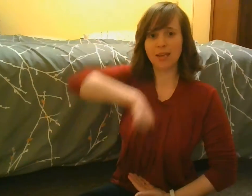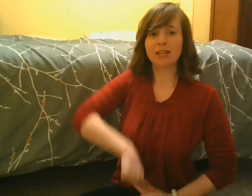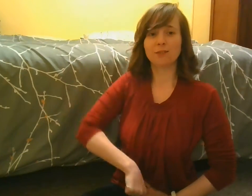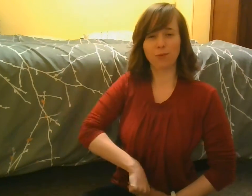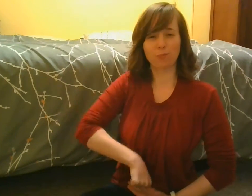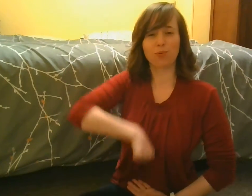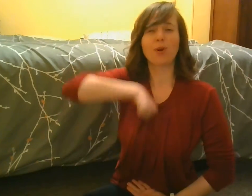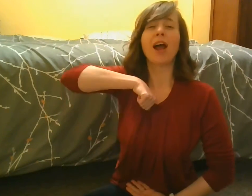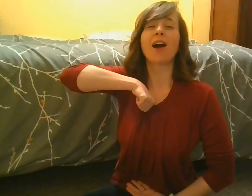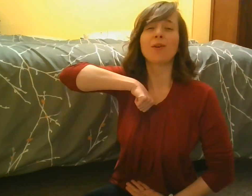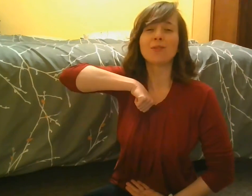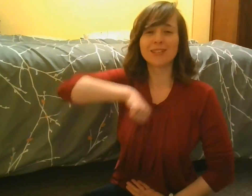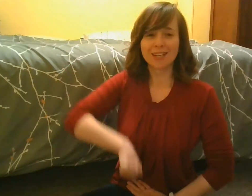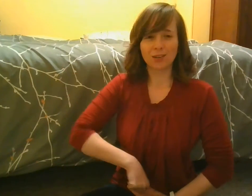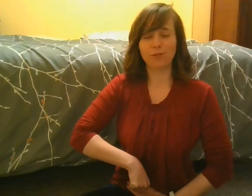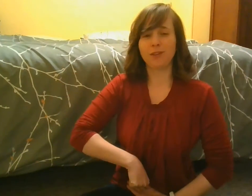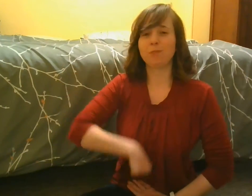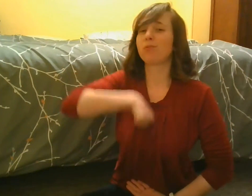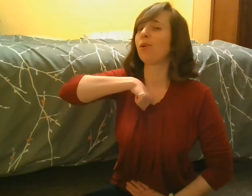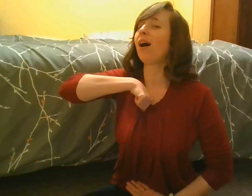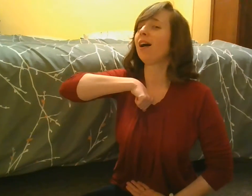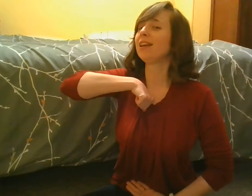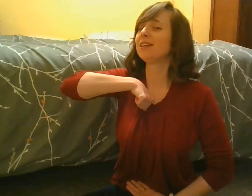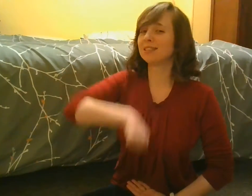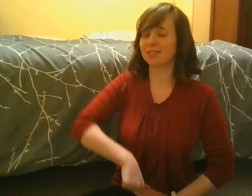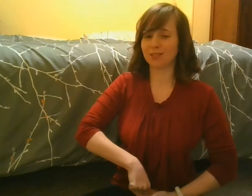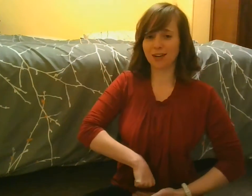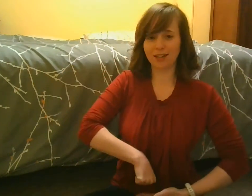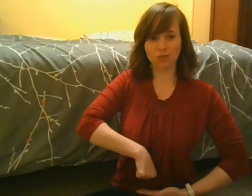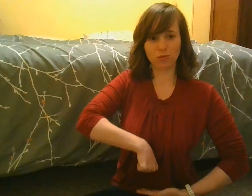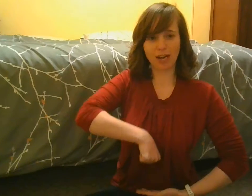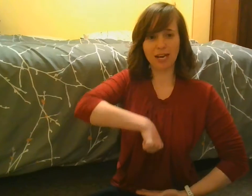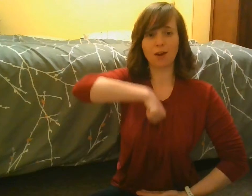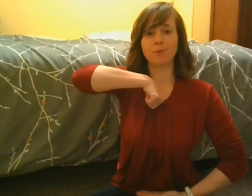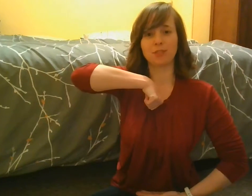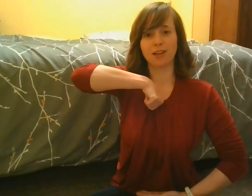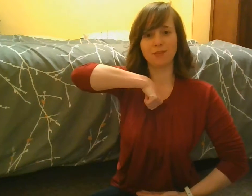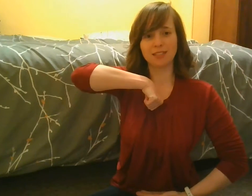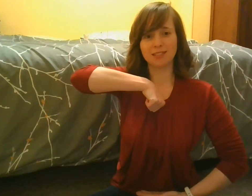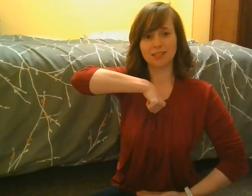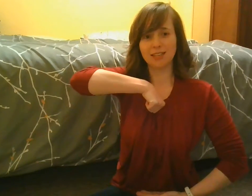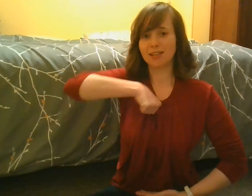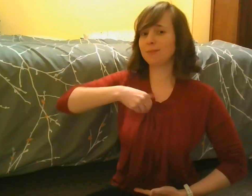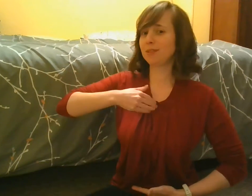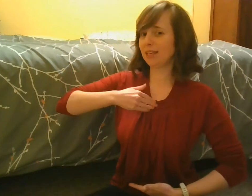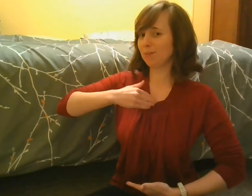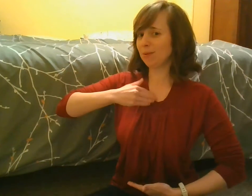to feel proud. Or you're feeling pride. So it's kind of like dragging it up your esophagus, up to like